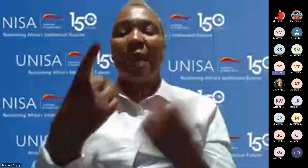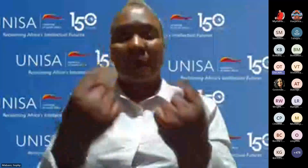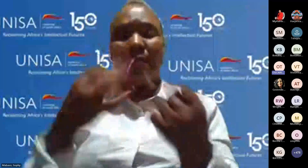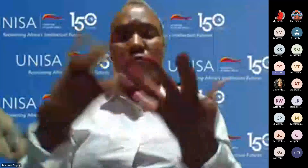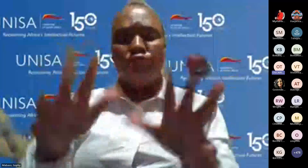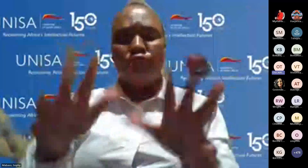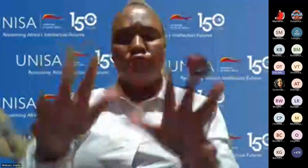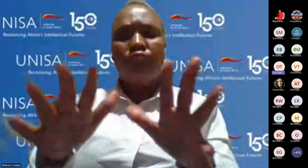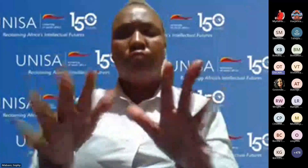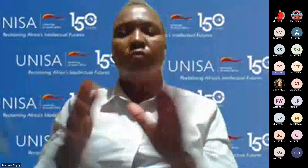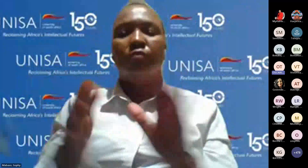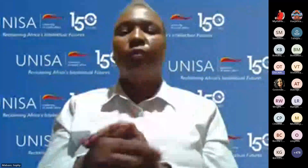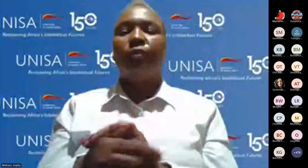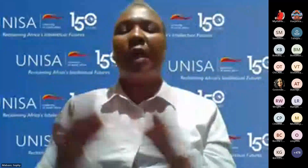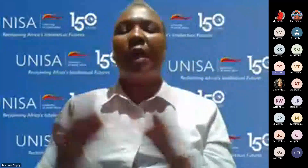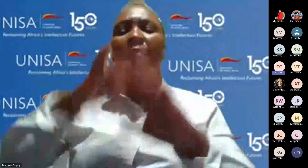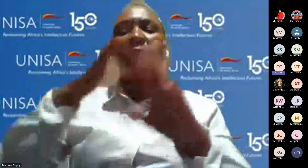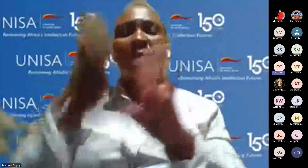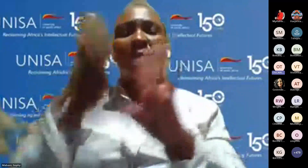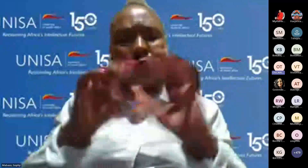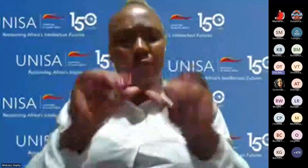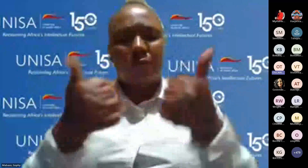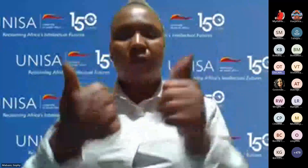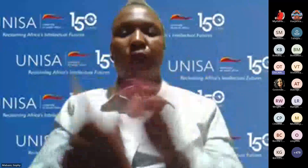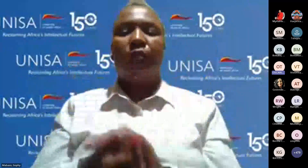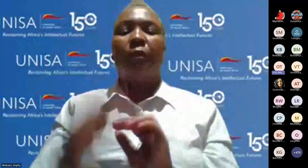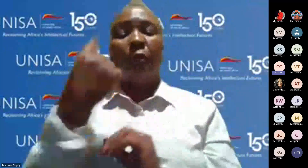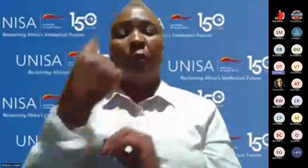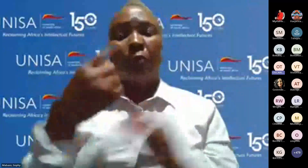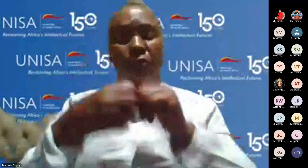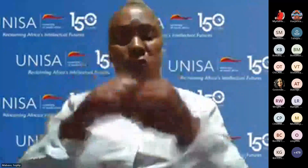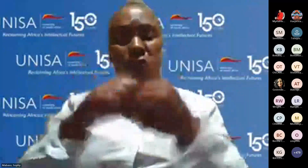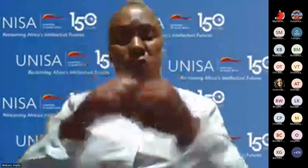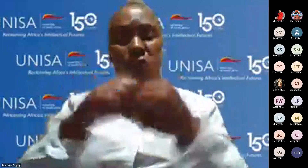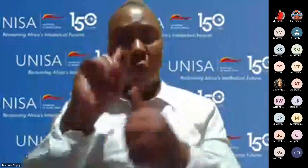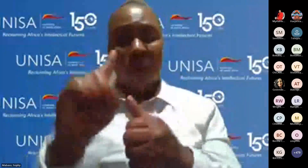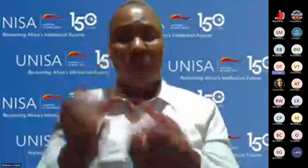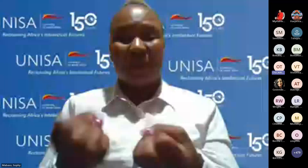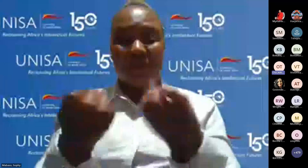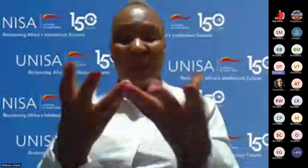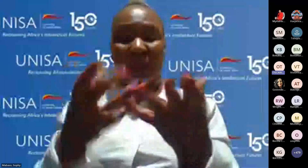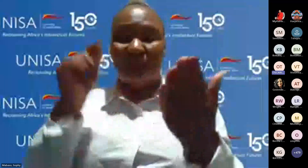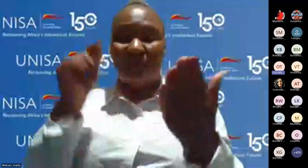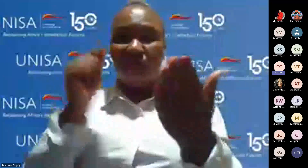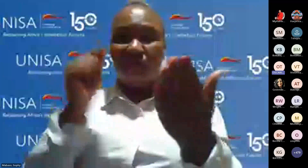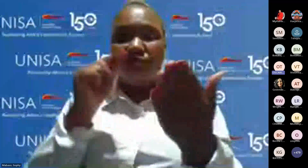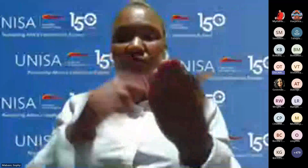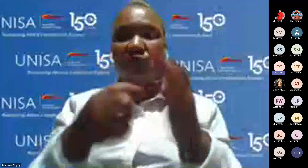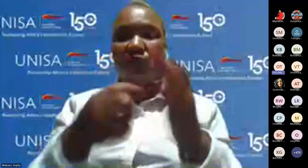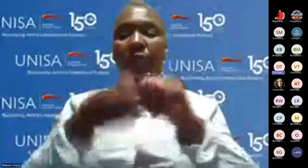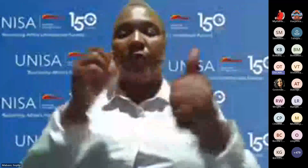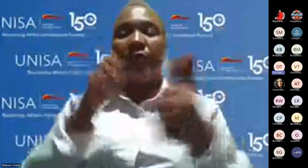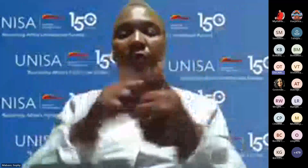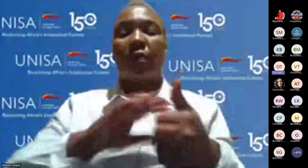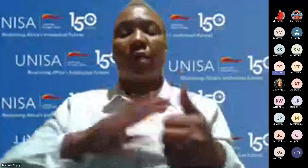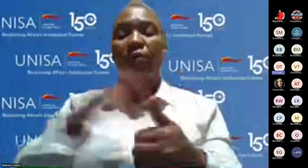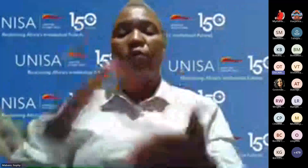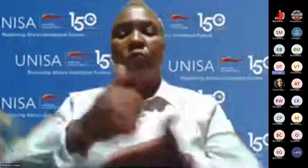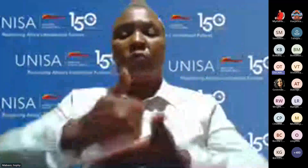and everything went well. My only problem was submitting. So I just want the help. Maybe